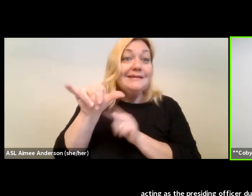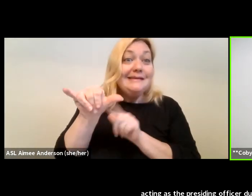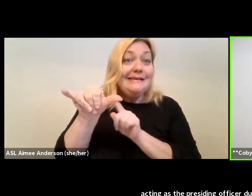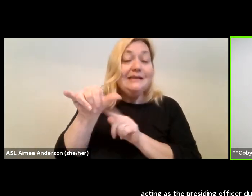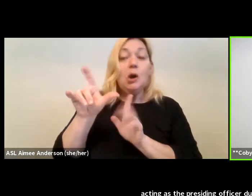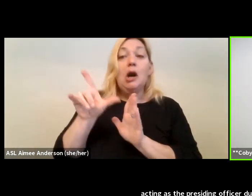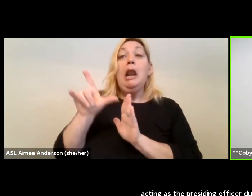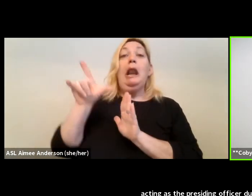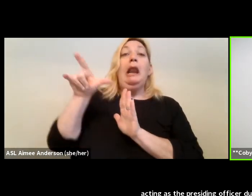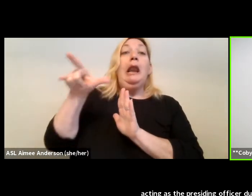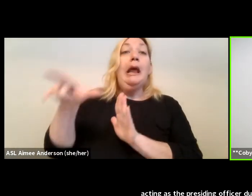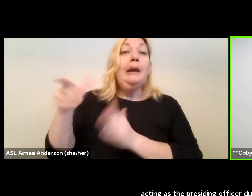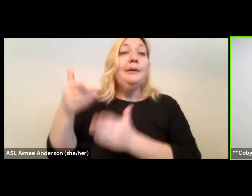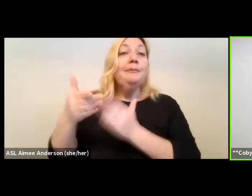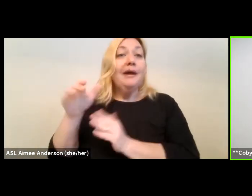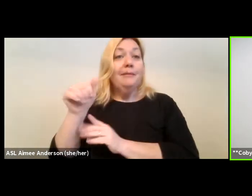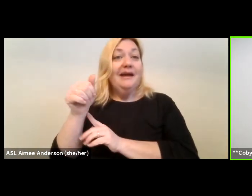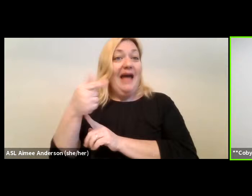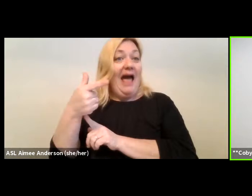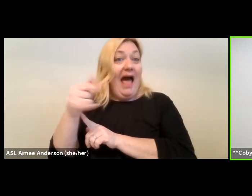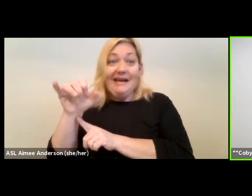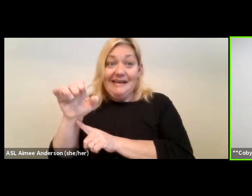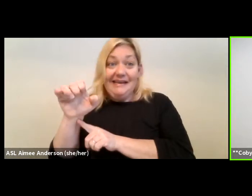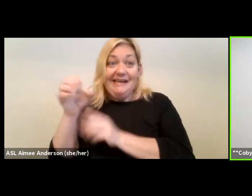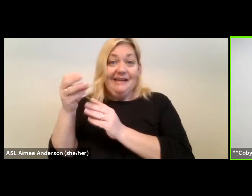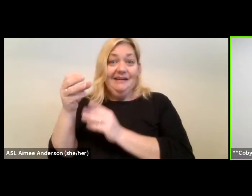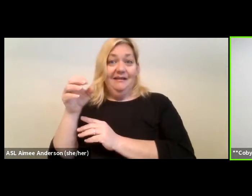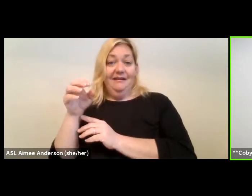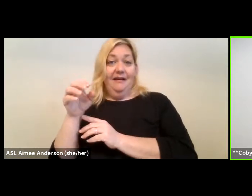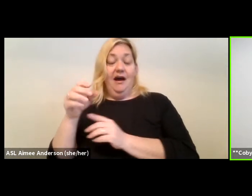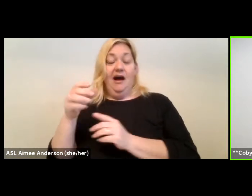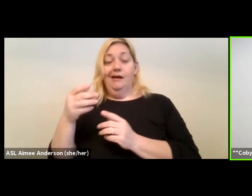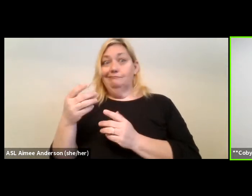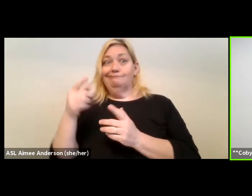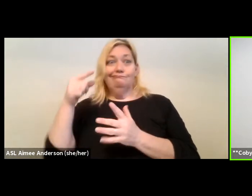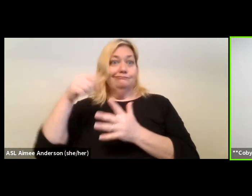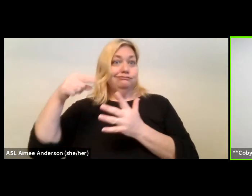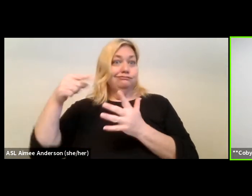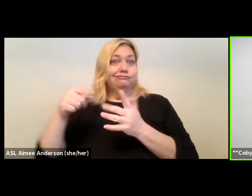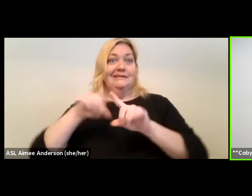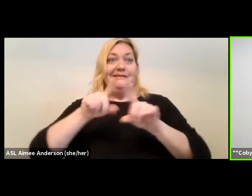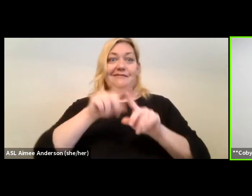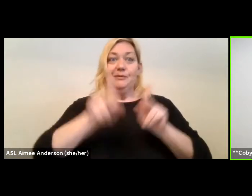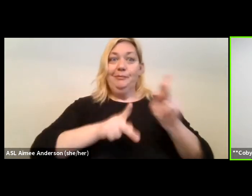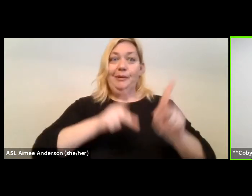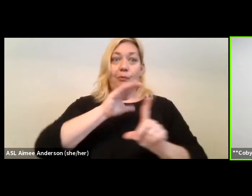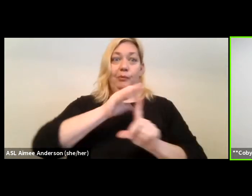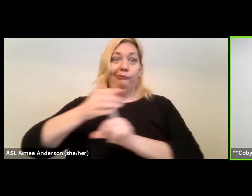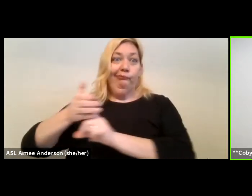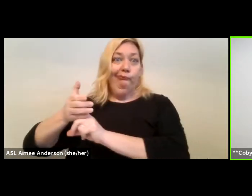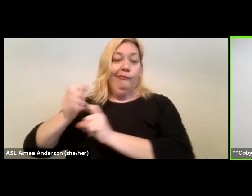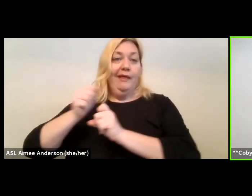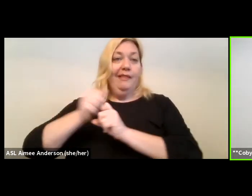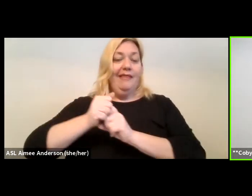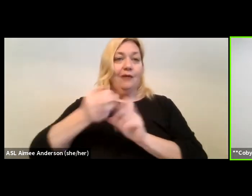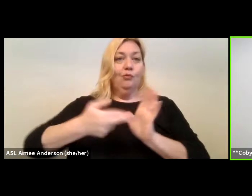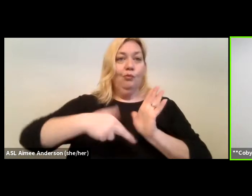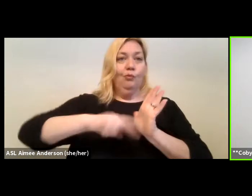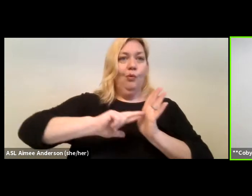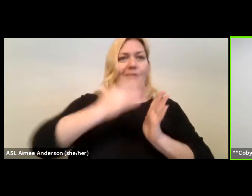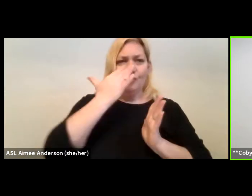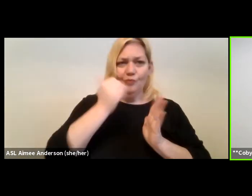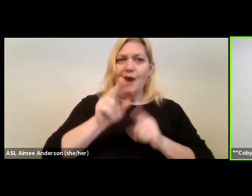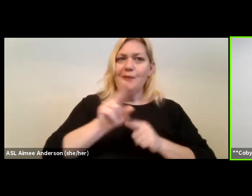Later on, it may be Aggie Kessler during resolutions and her co-chair. So, and that's the reason we use the